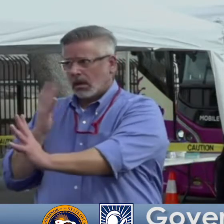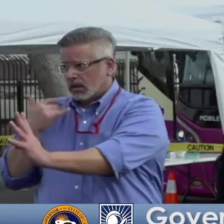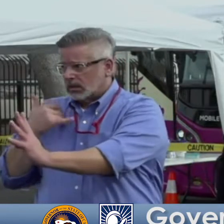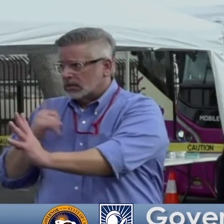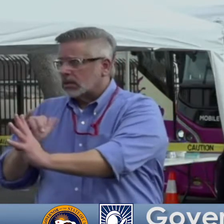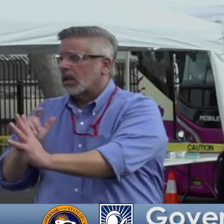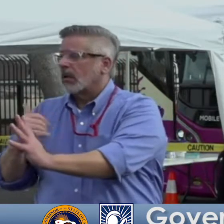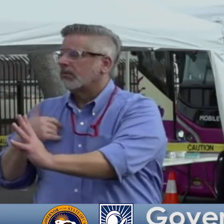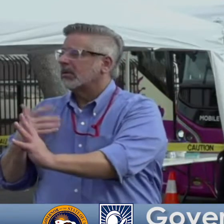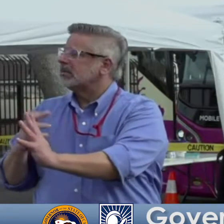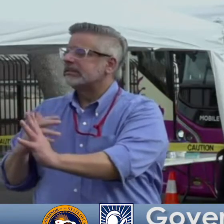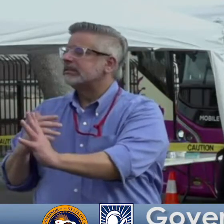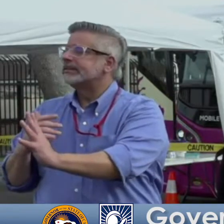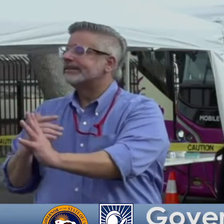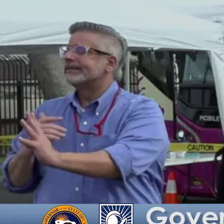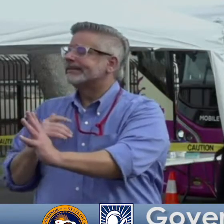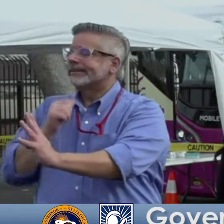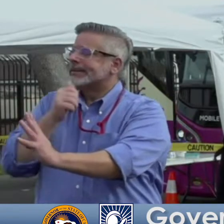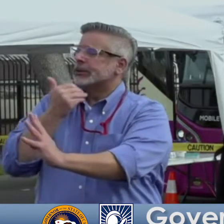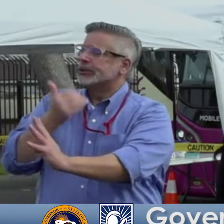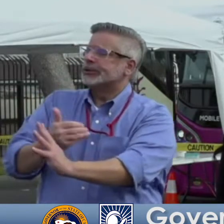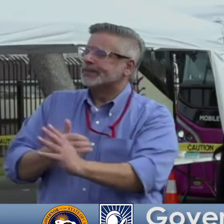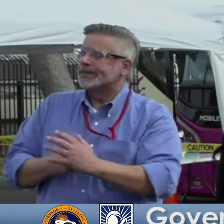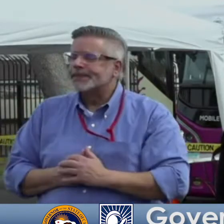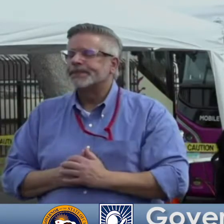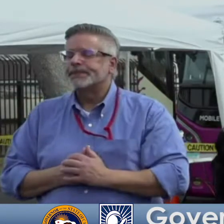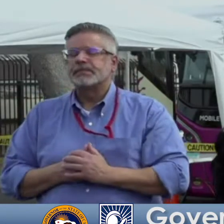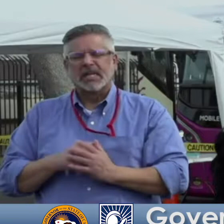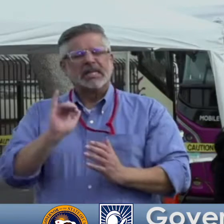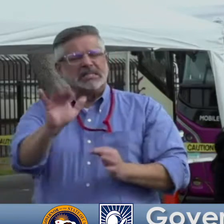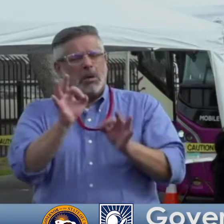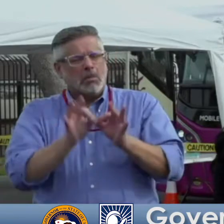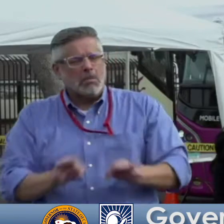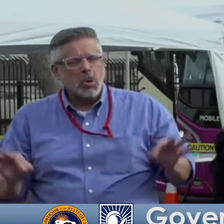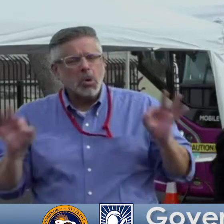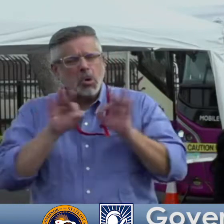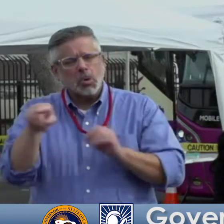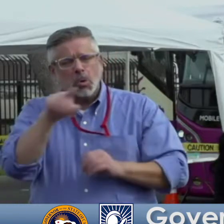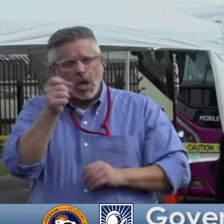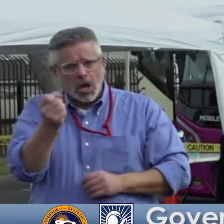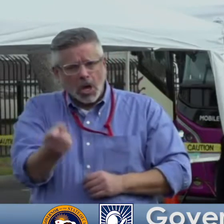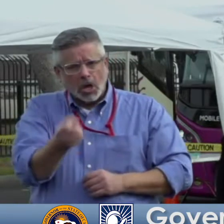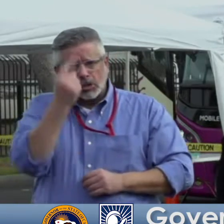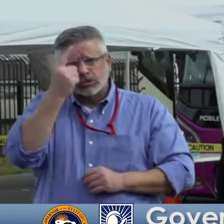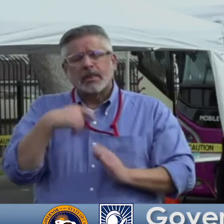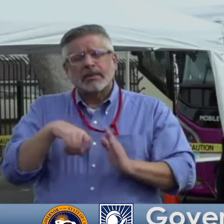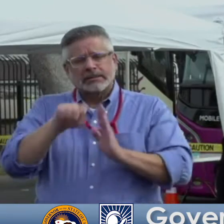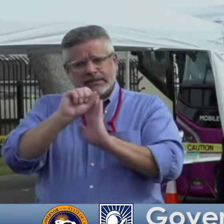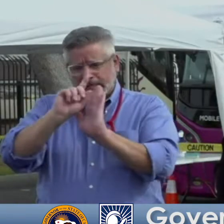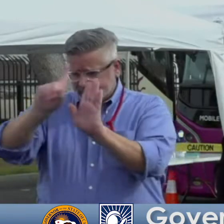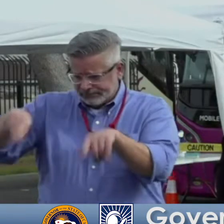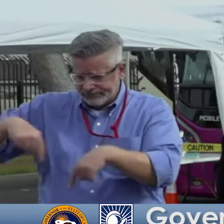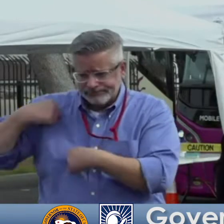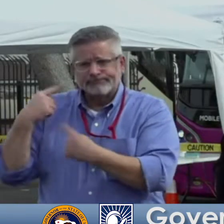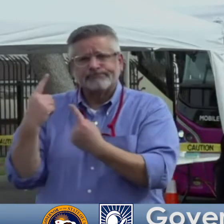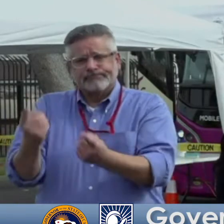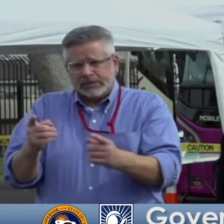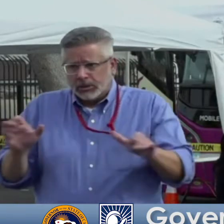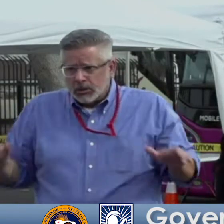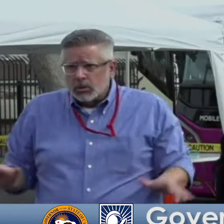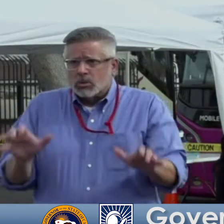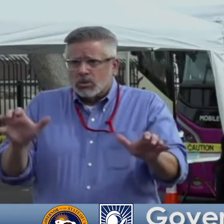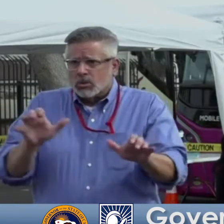state. That said, I think it's important that you understand what this state has done in terms of testing.